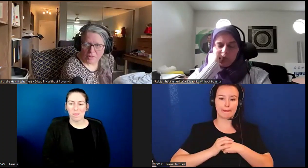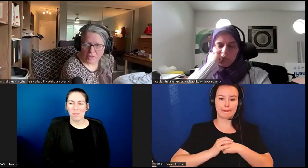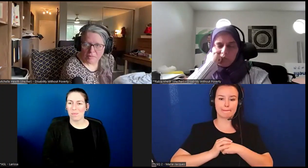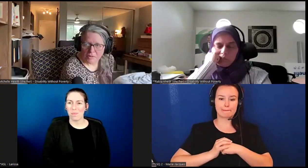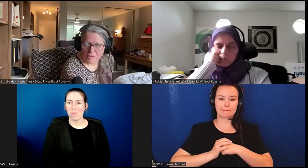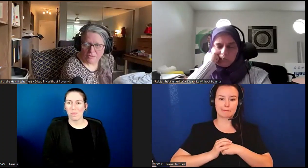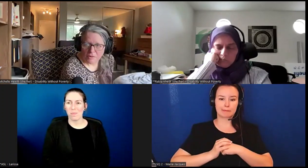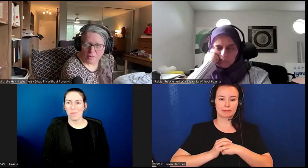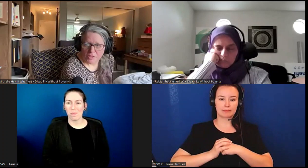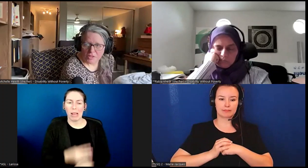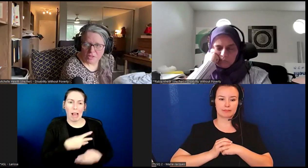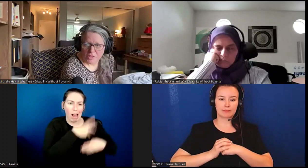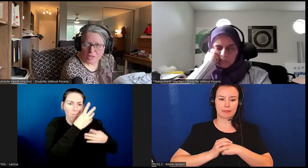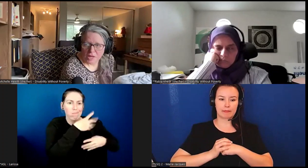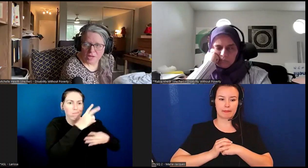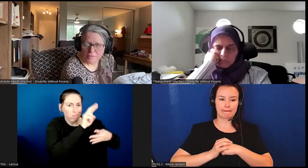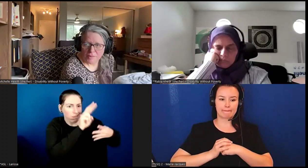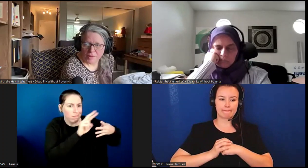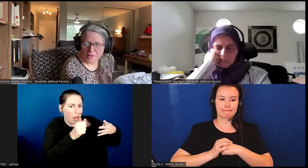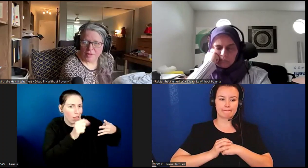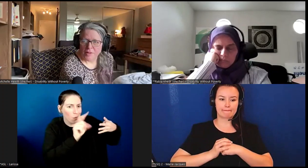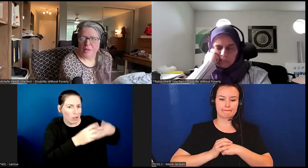I'm going to keep looking for a question.